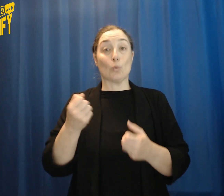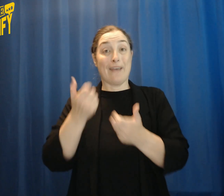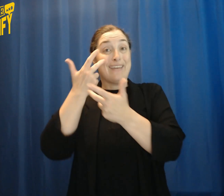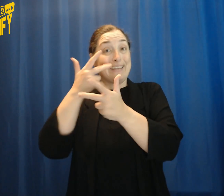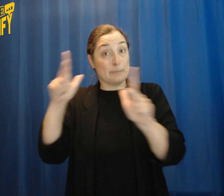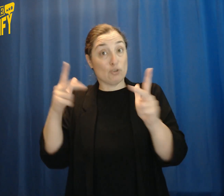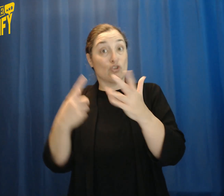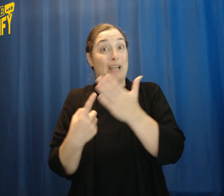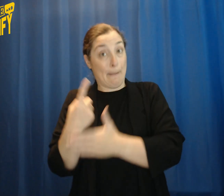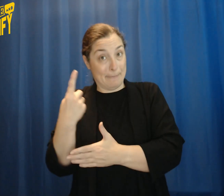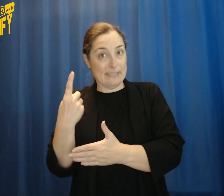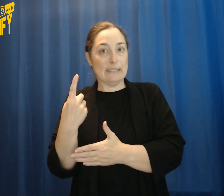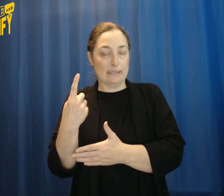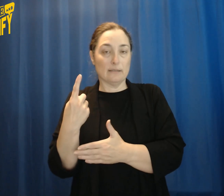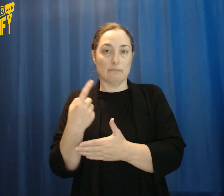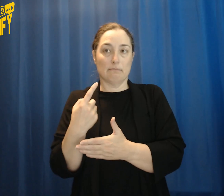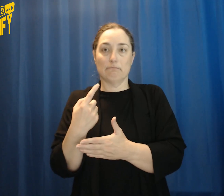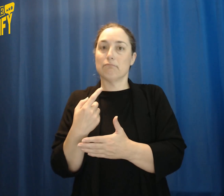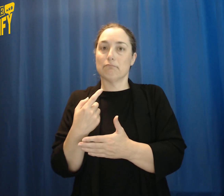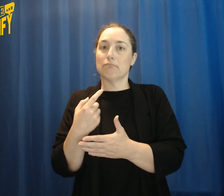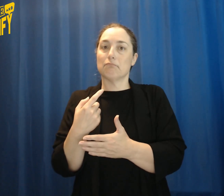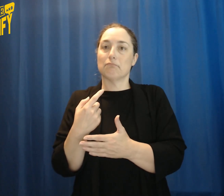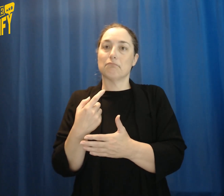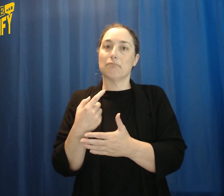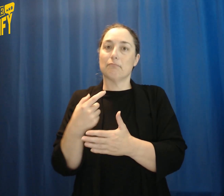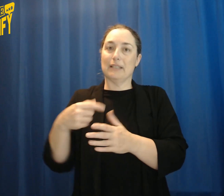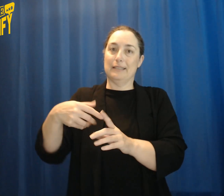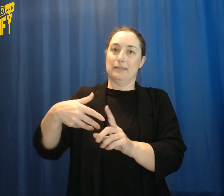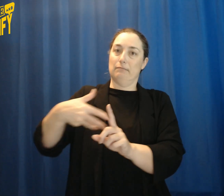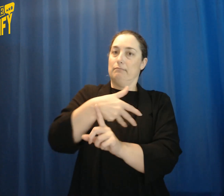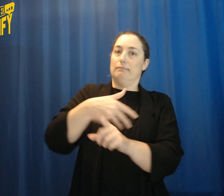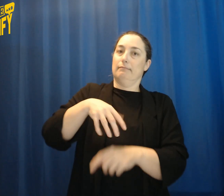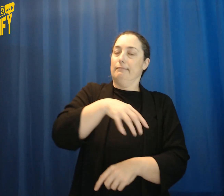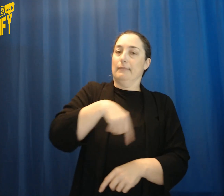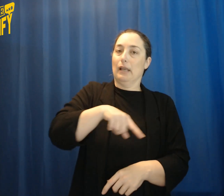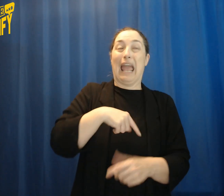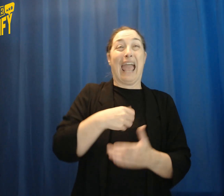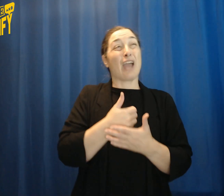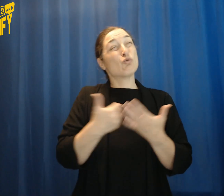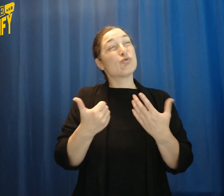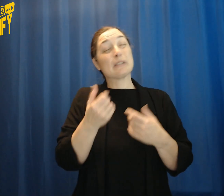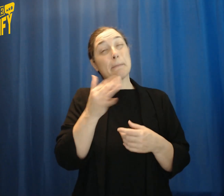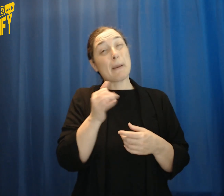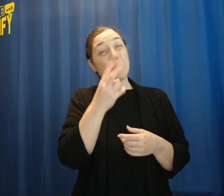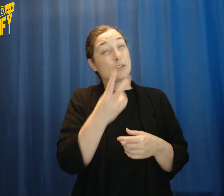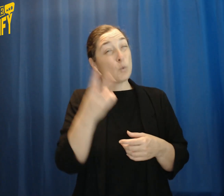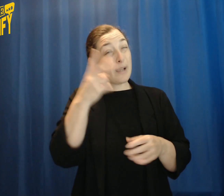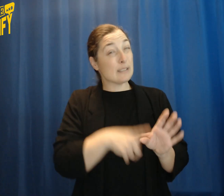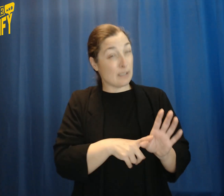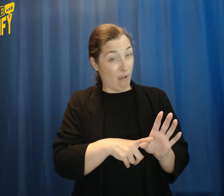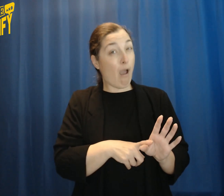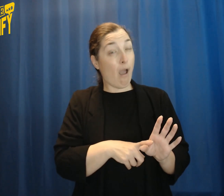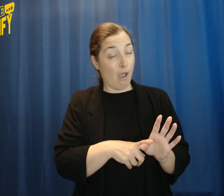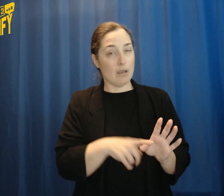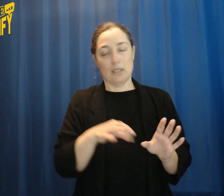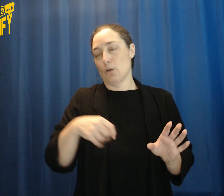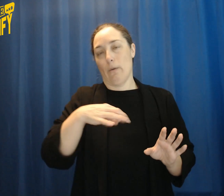is done. And it's more realistic to do something like that, say, twice a year, maybe. Not this year, but I need a